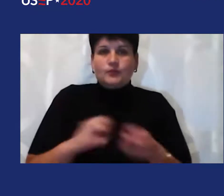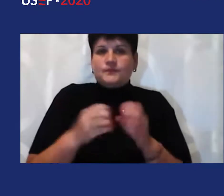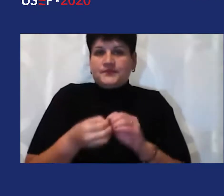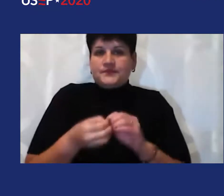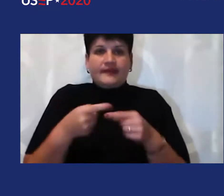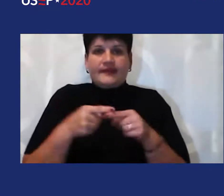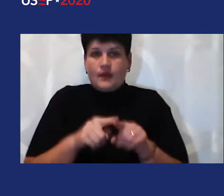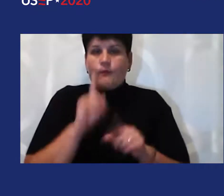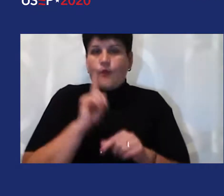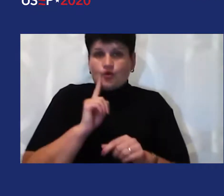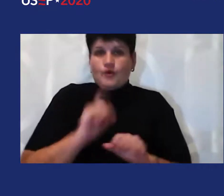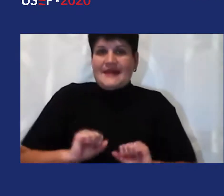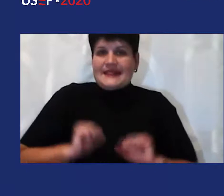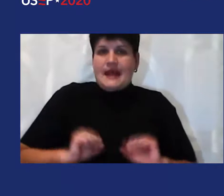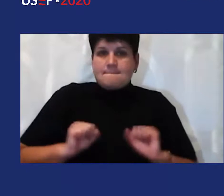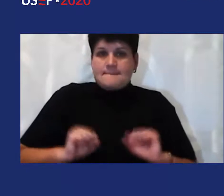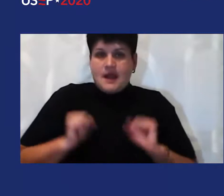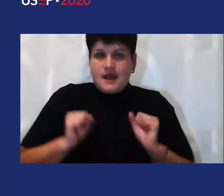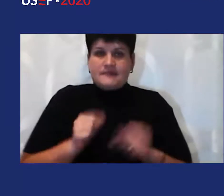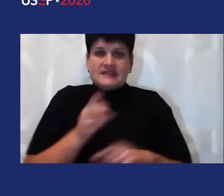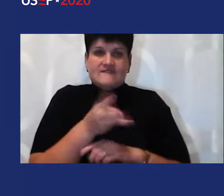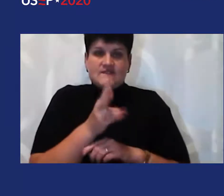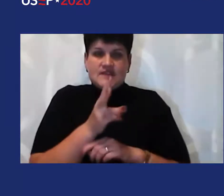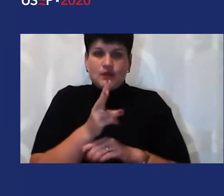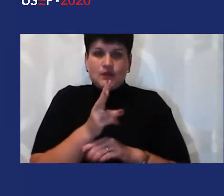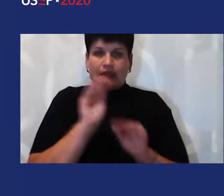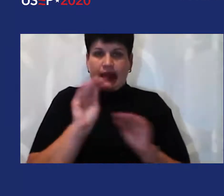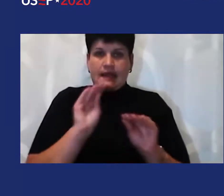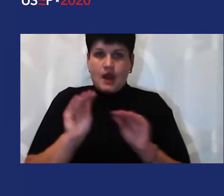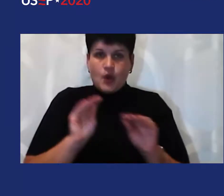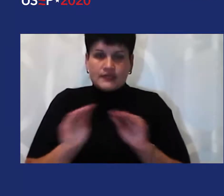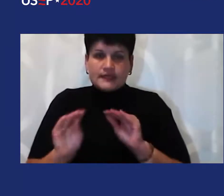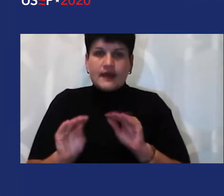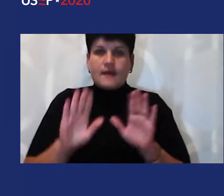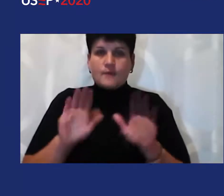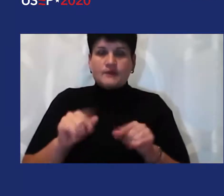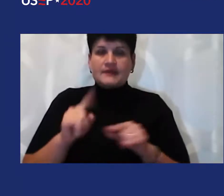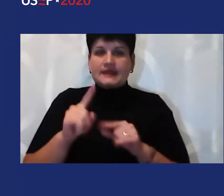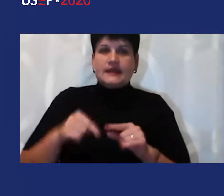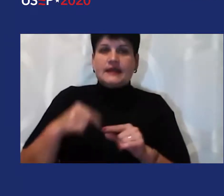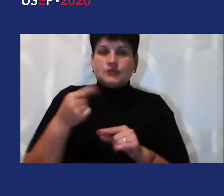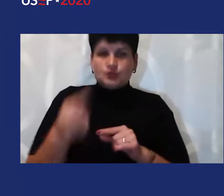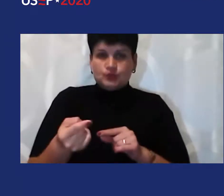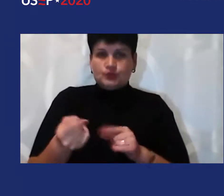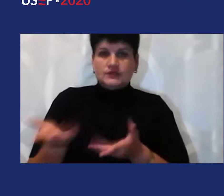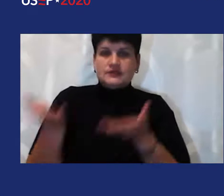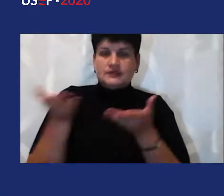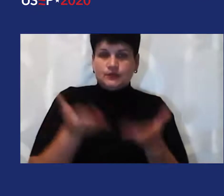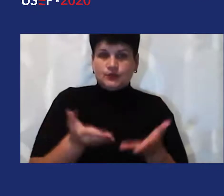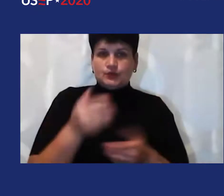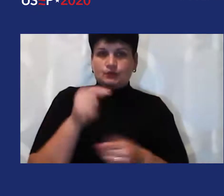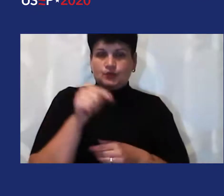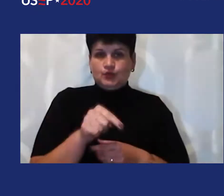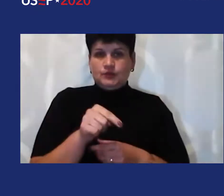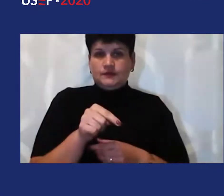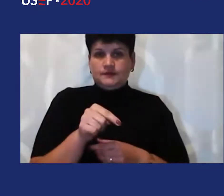video, we can watch that after our next panelists, who are really exciting advocates of people with disabilities